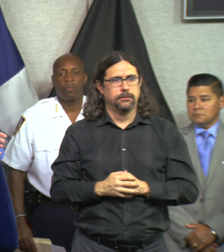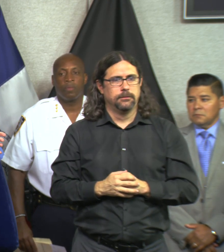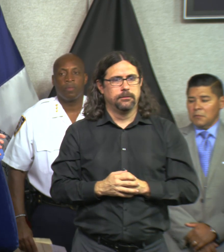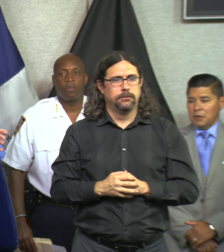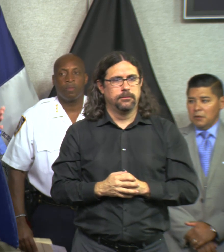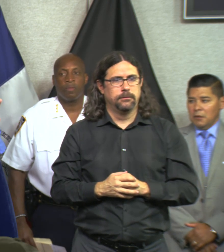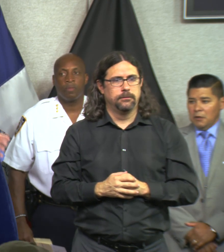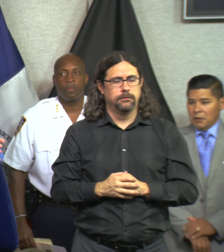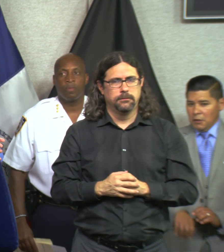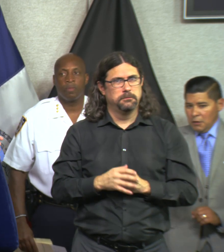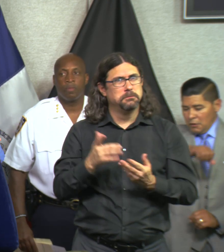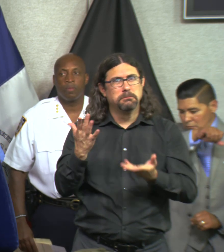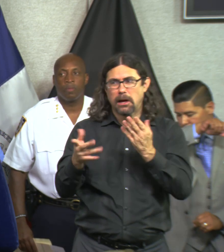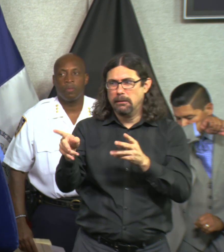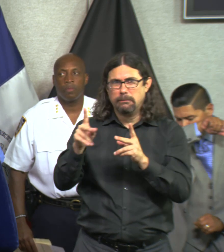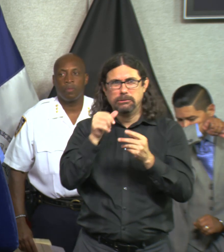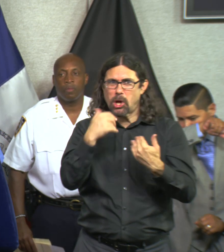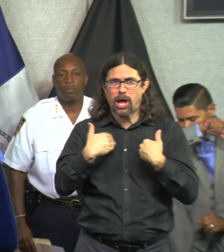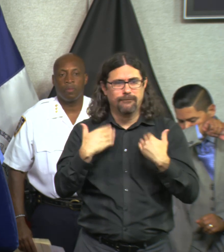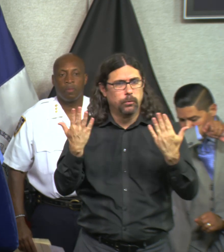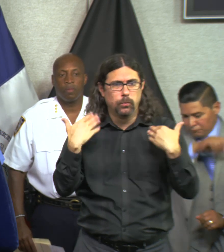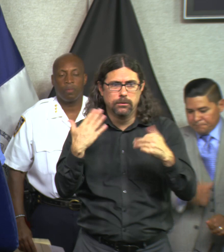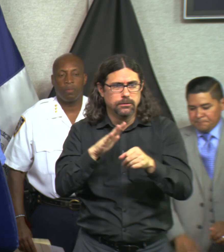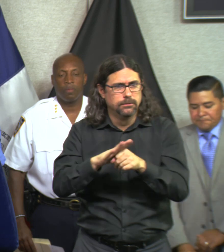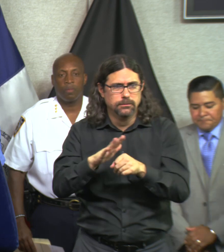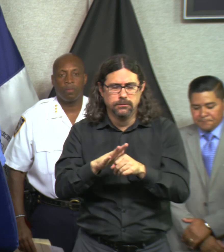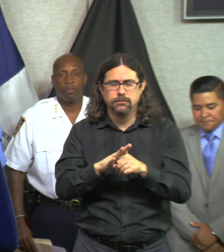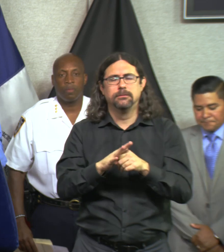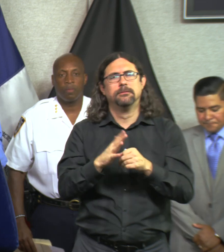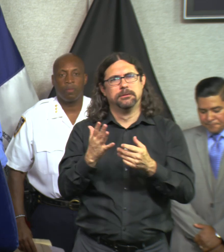everyone's hydrated. It's one of the most basic things that everyone can do.